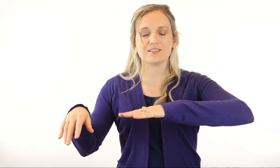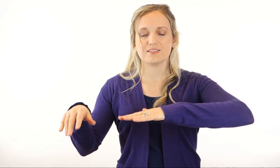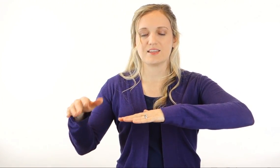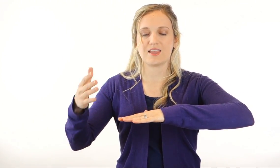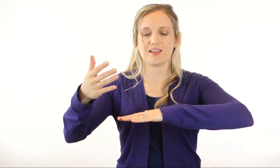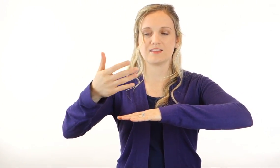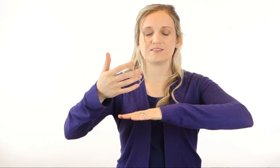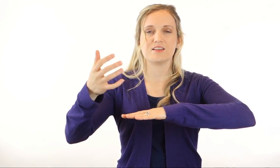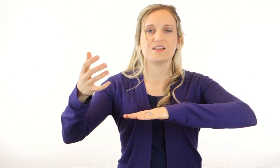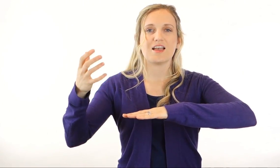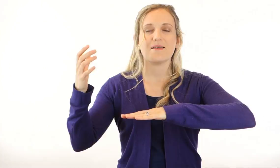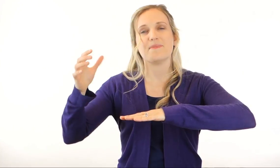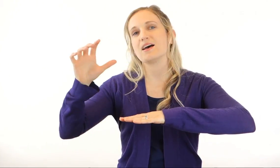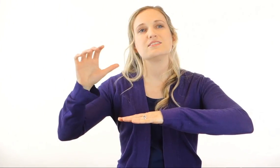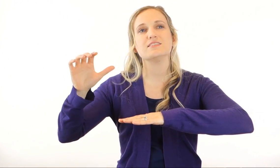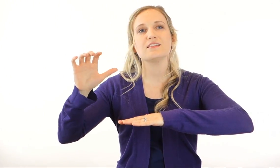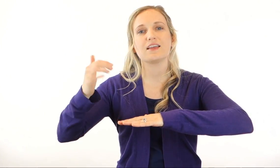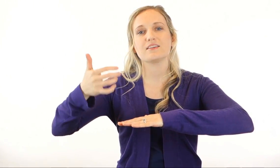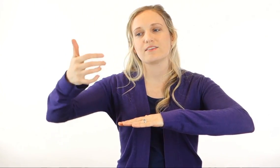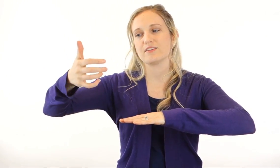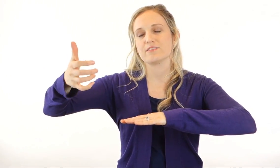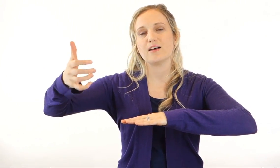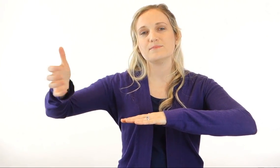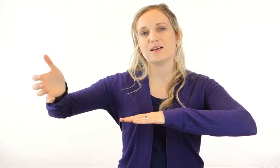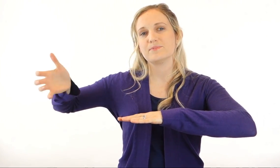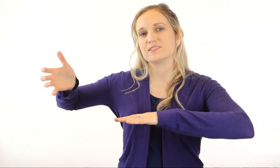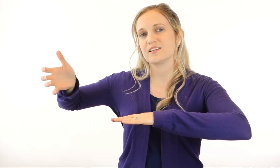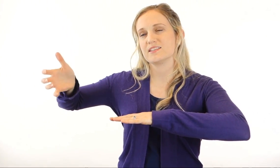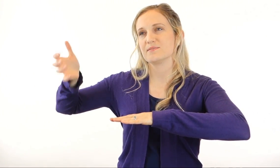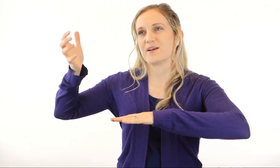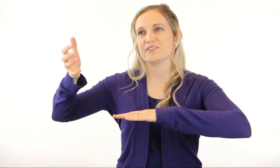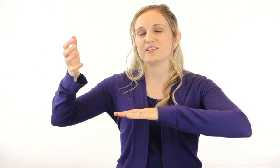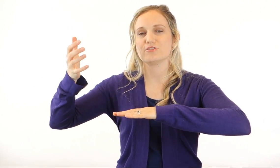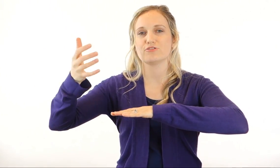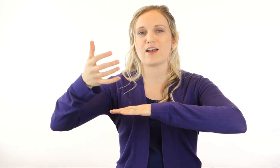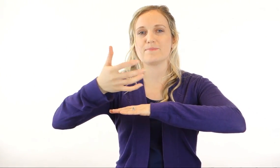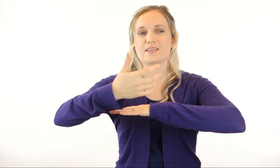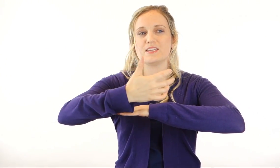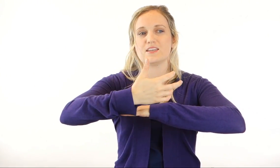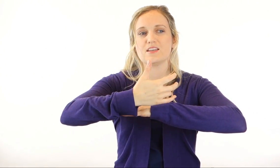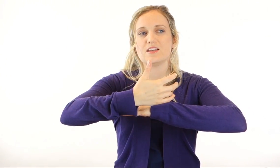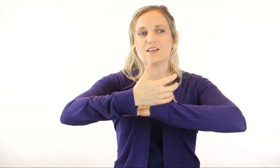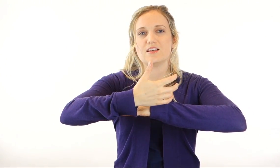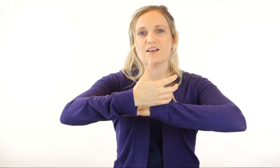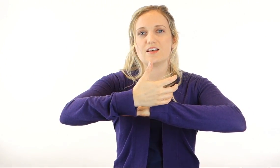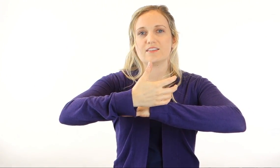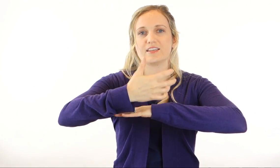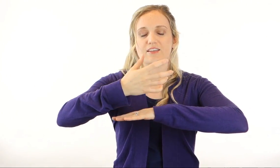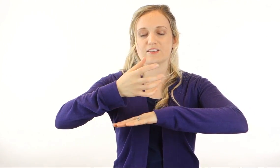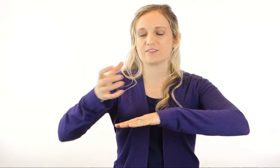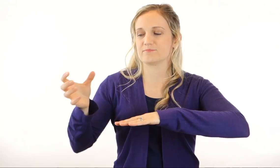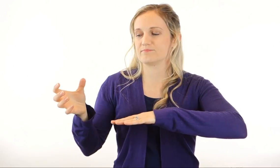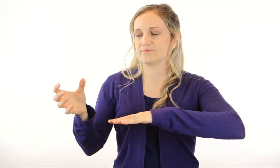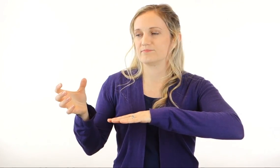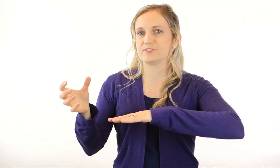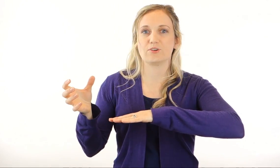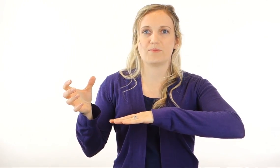flat, and imagine like, okay, your thumb's up and it's like this. Imagine like you're grabbing like a soda